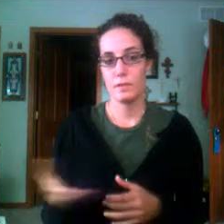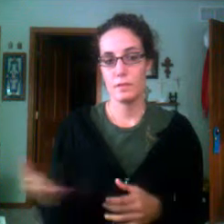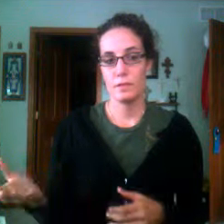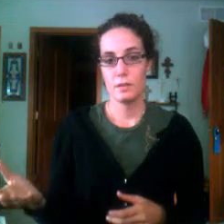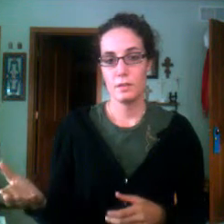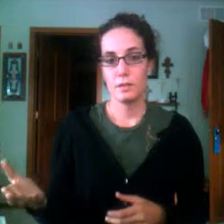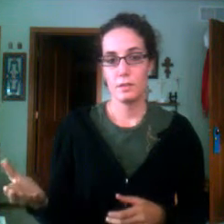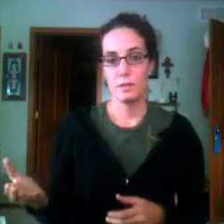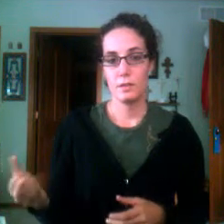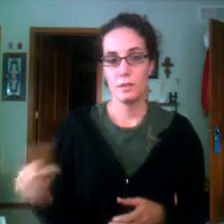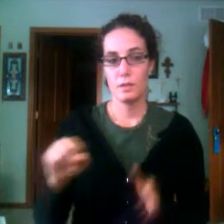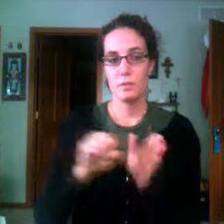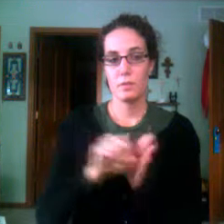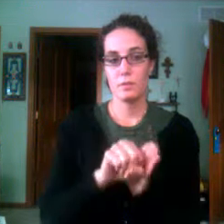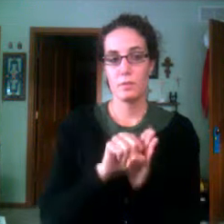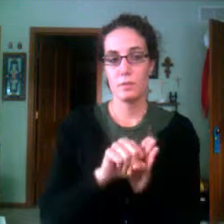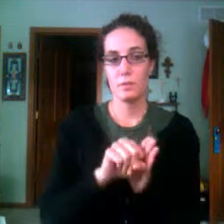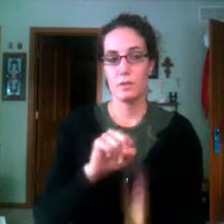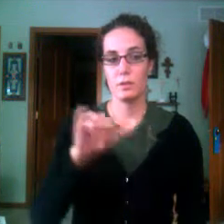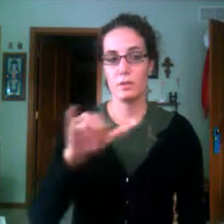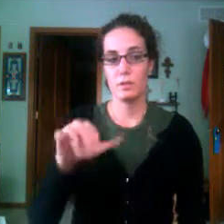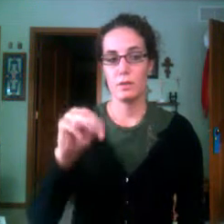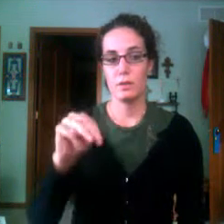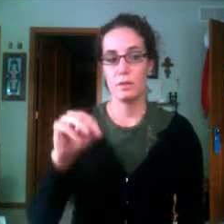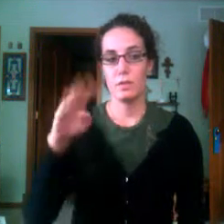numbers is the symbol for it. It's J.